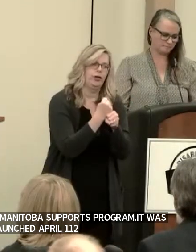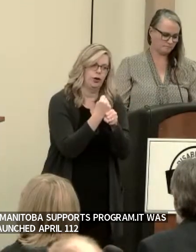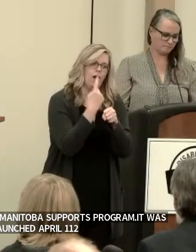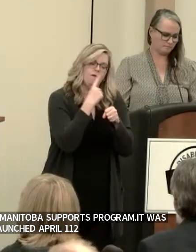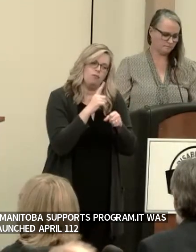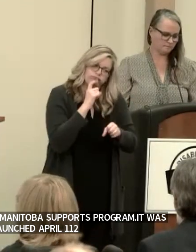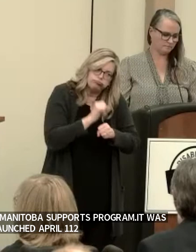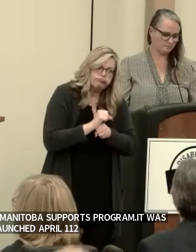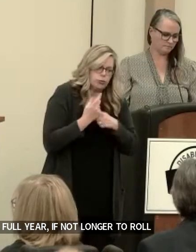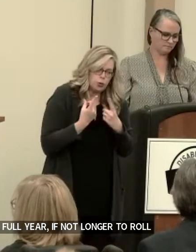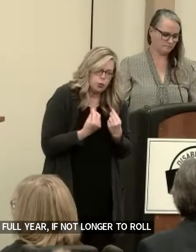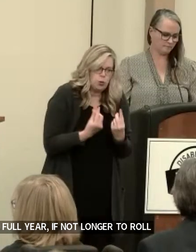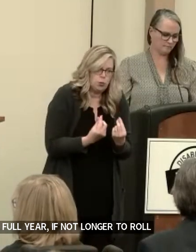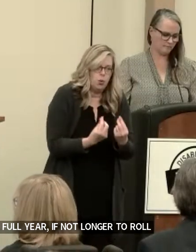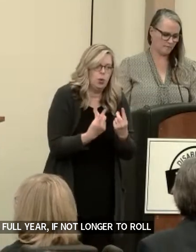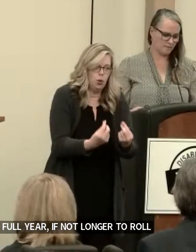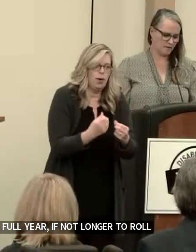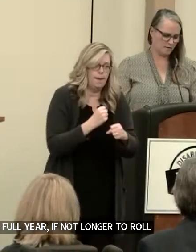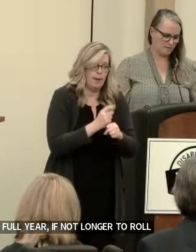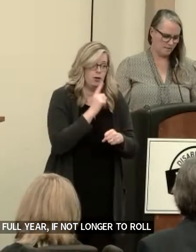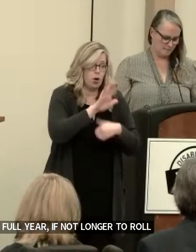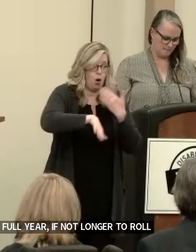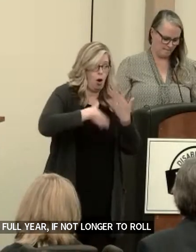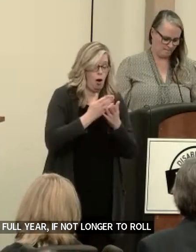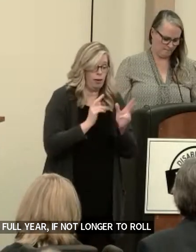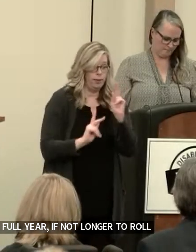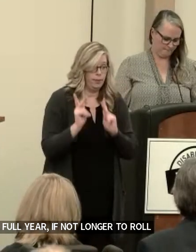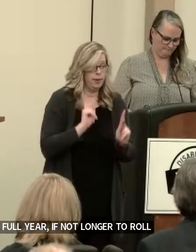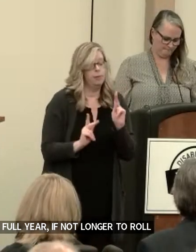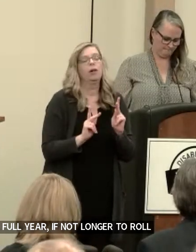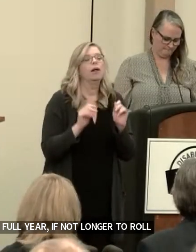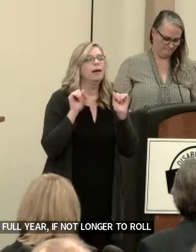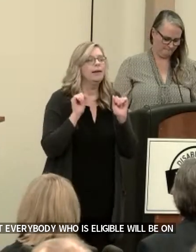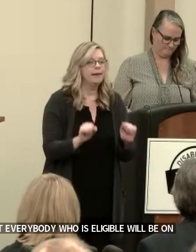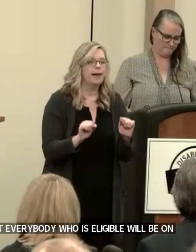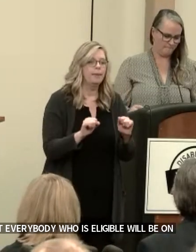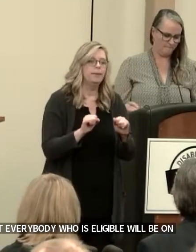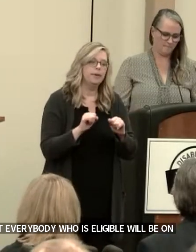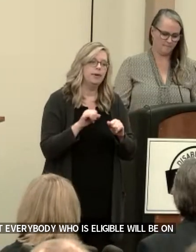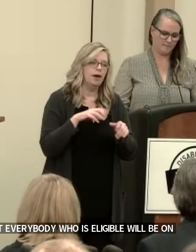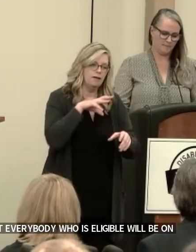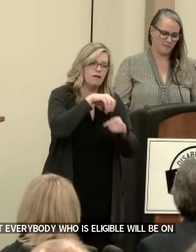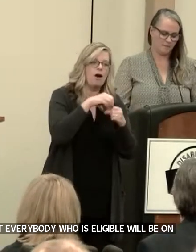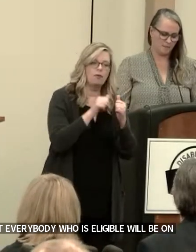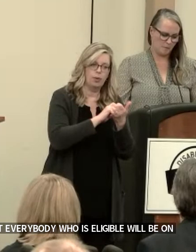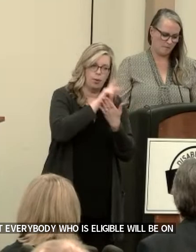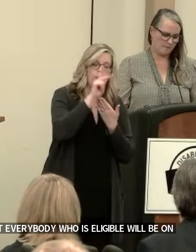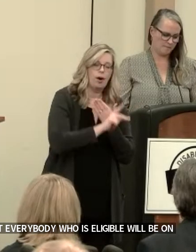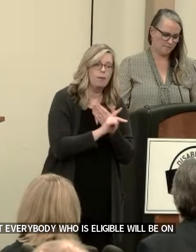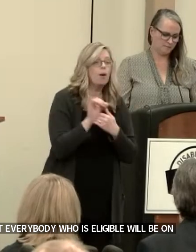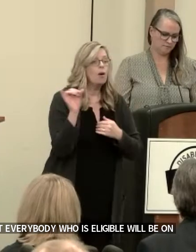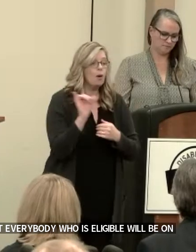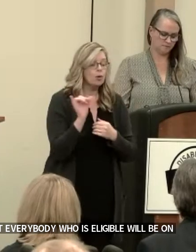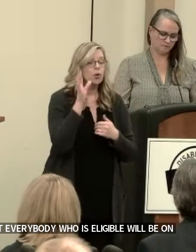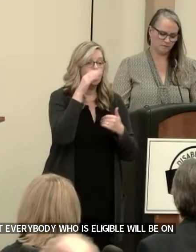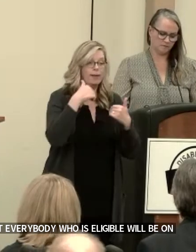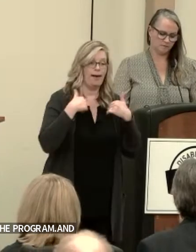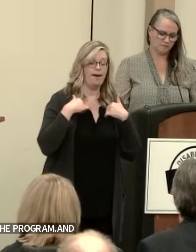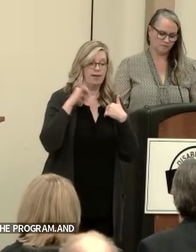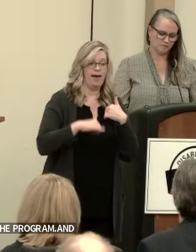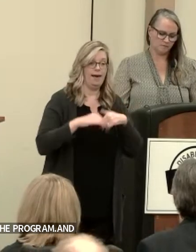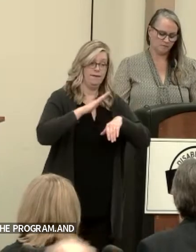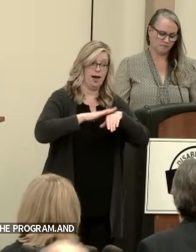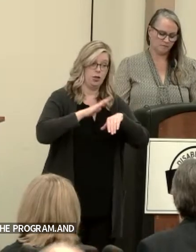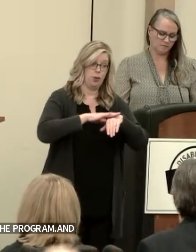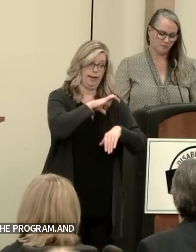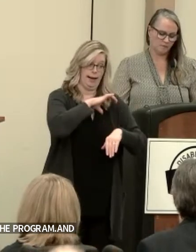and ensure that everybody who's eligible will be on the program. And we will have an advisory council that will oversee the implementation of